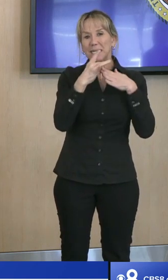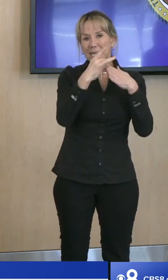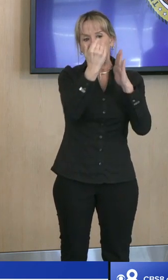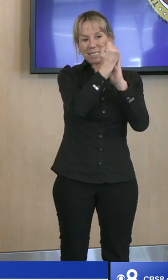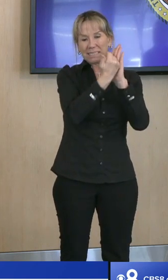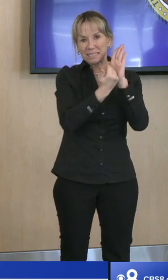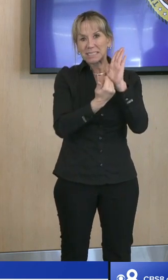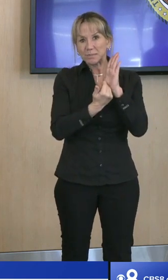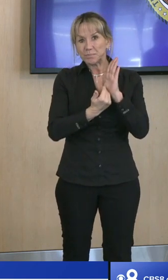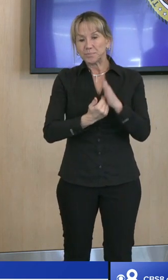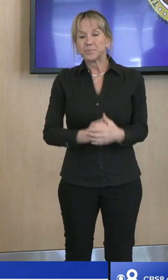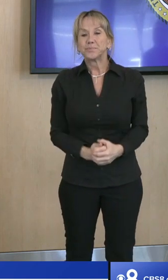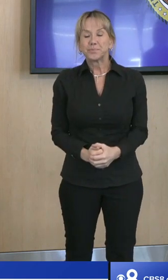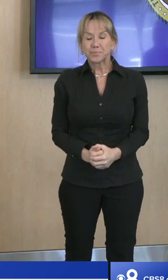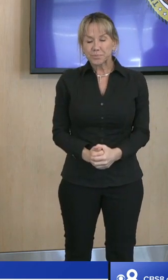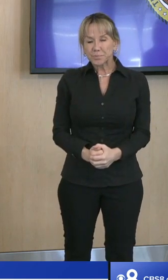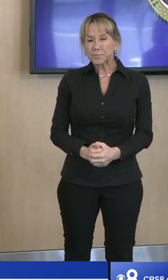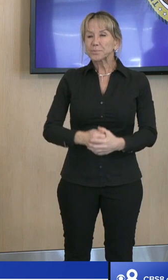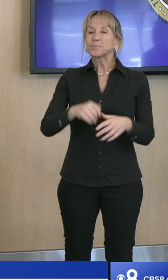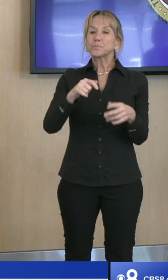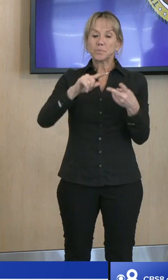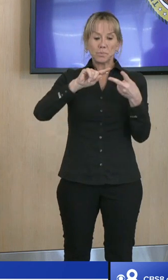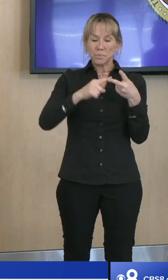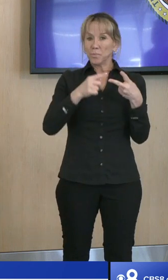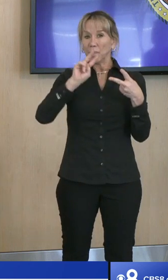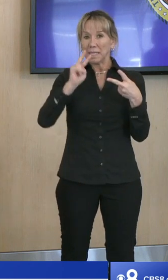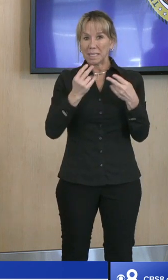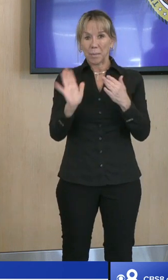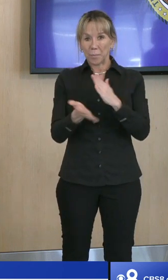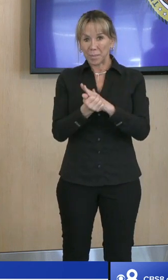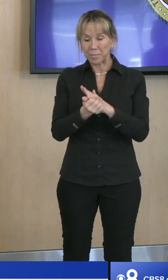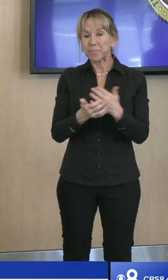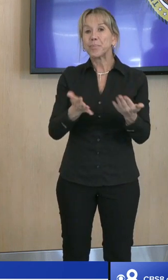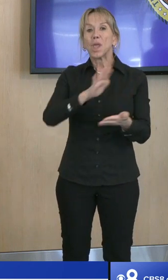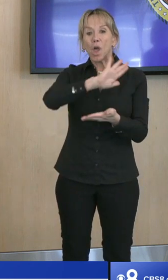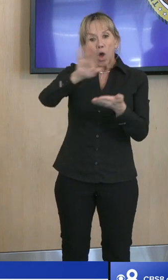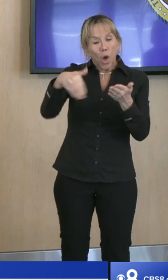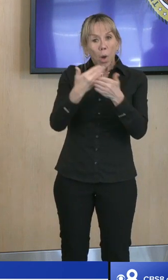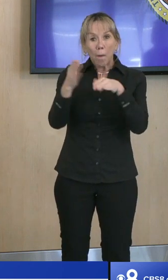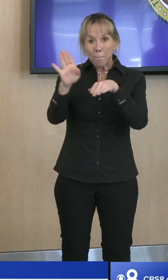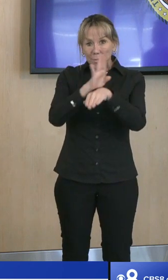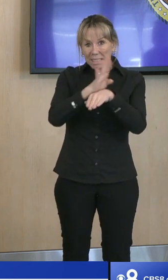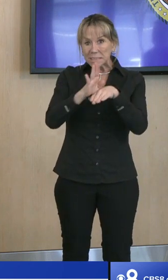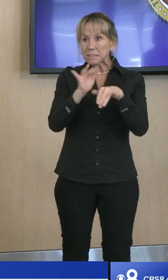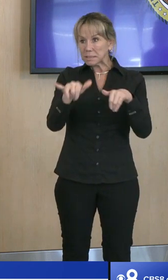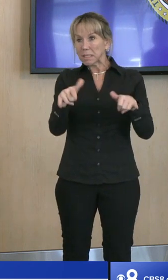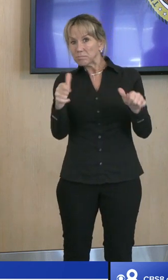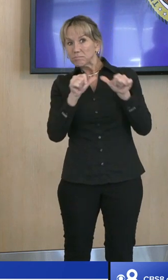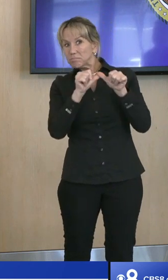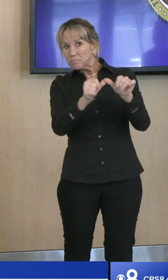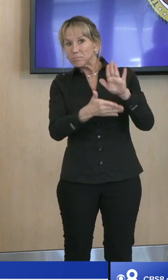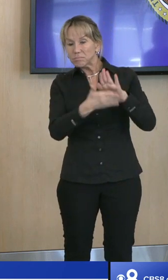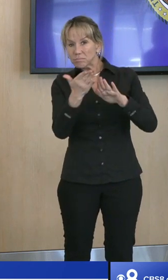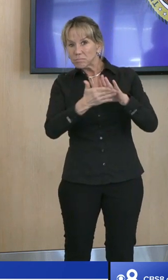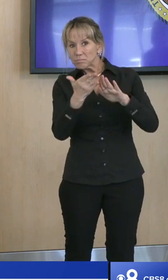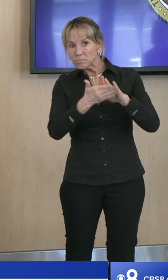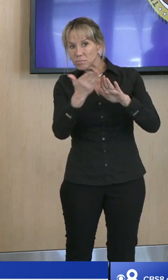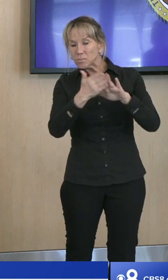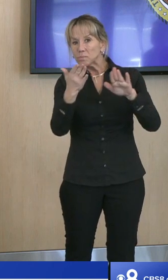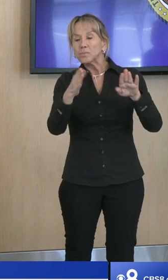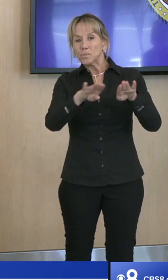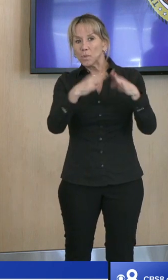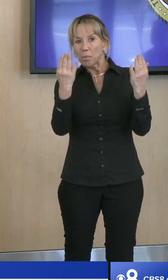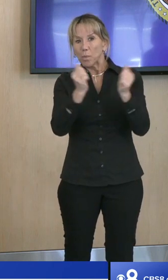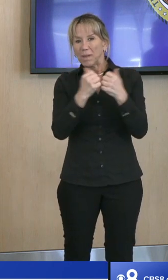referenced. The second is that all businesses that remain in operation in accordance with the health